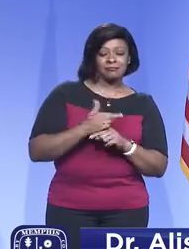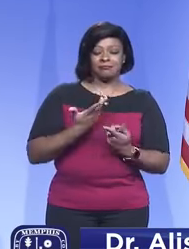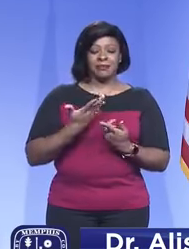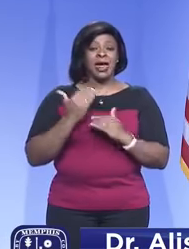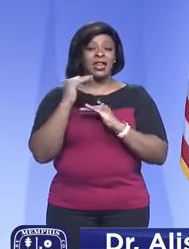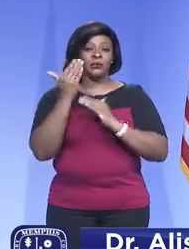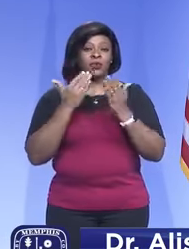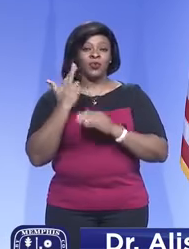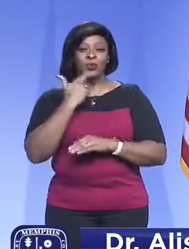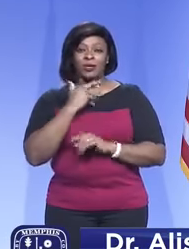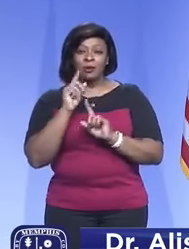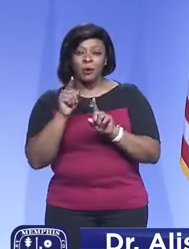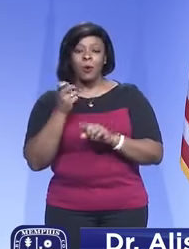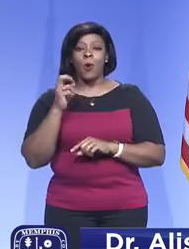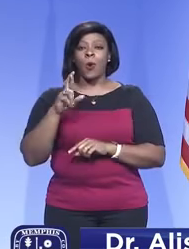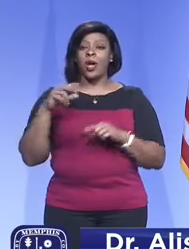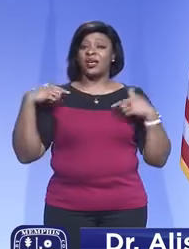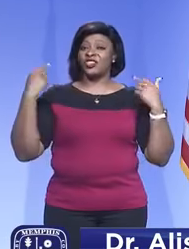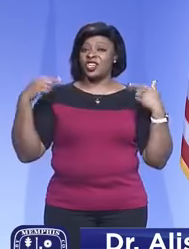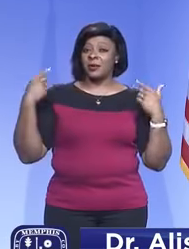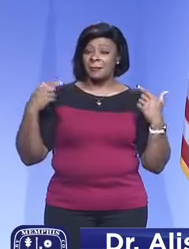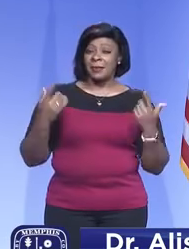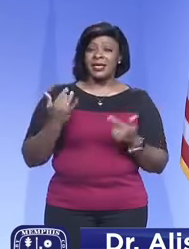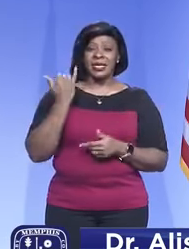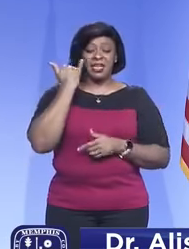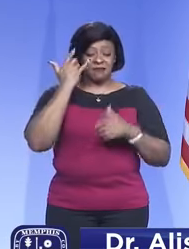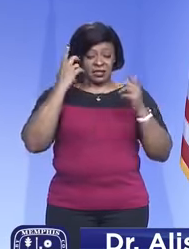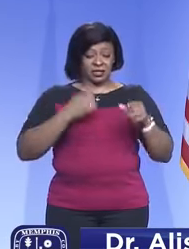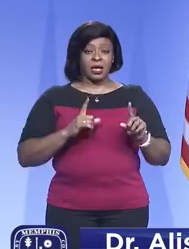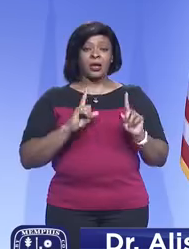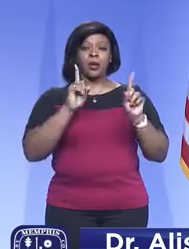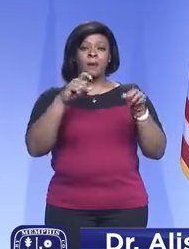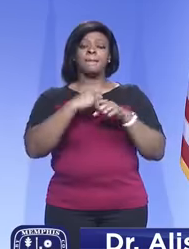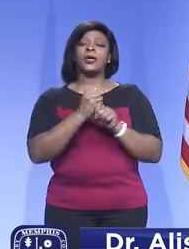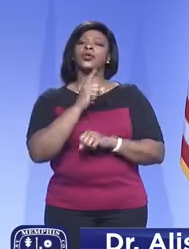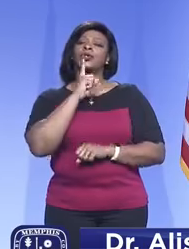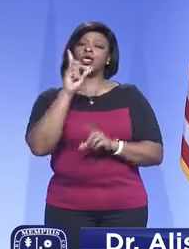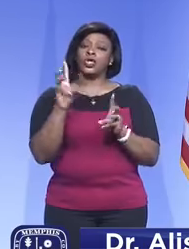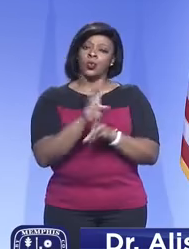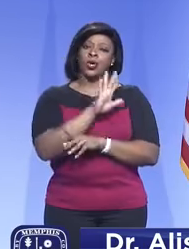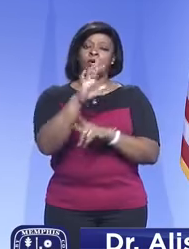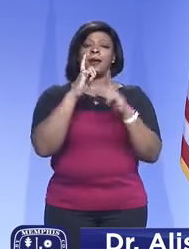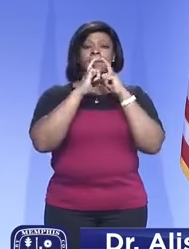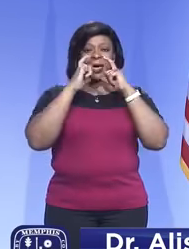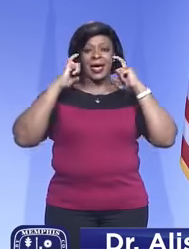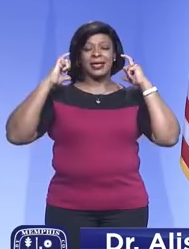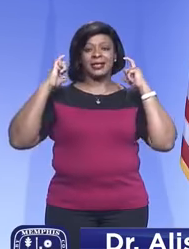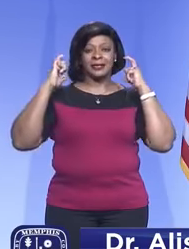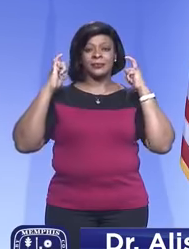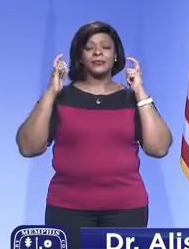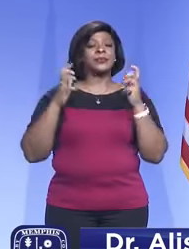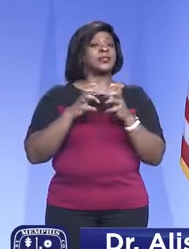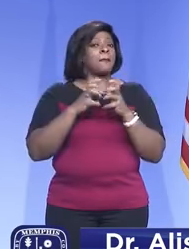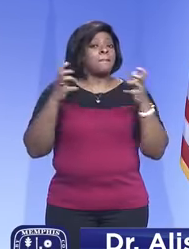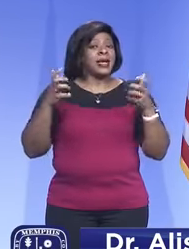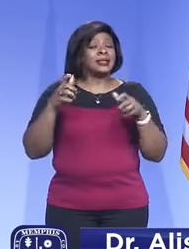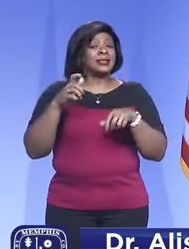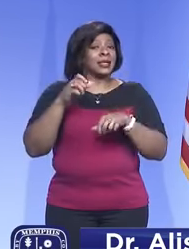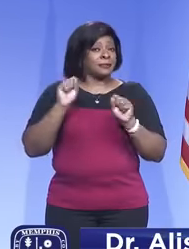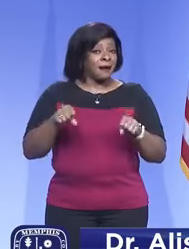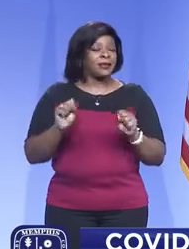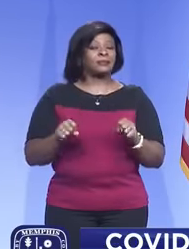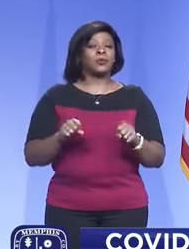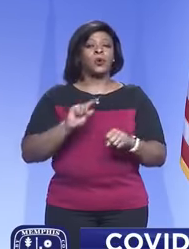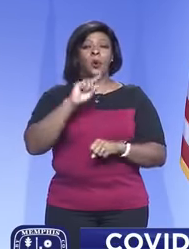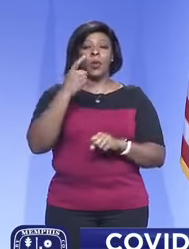limited service restaurant, or a gym, and if they choose to go, making sure that they wear their mask for as much time as they can,